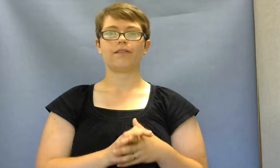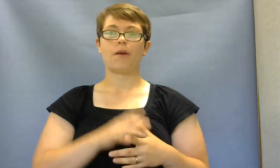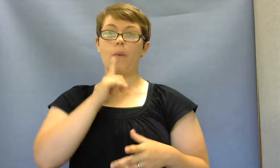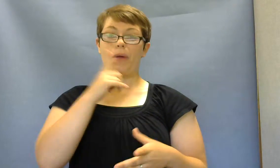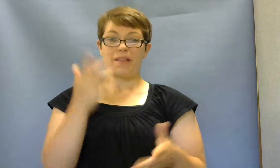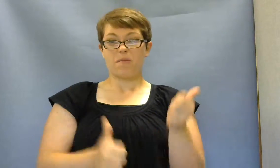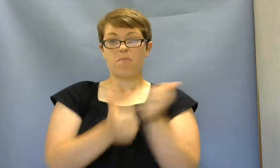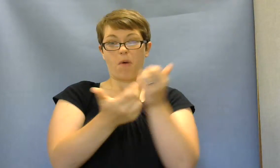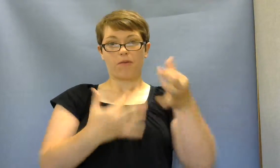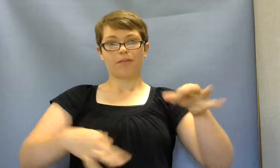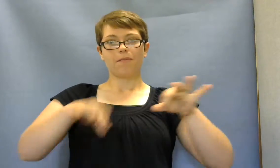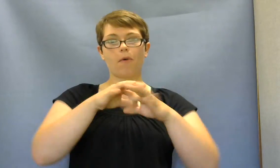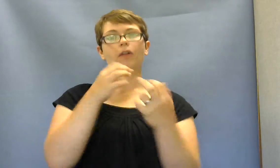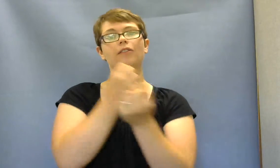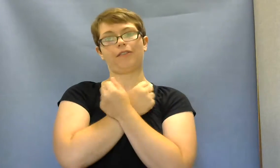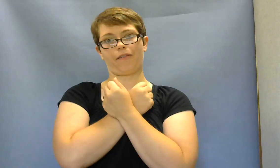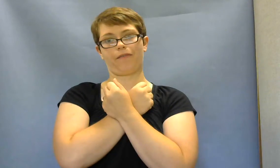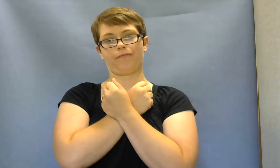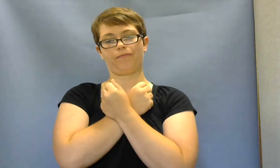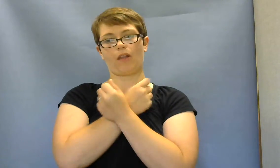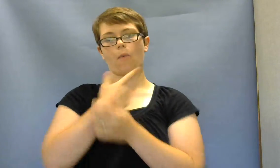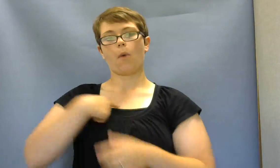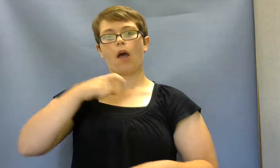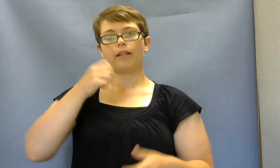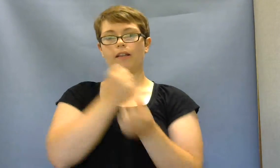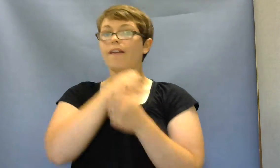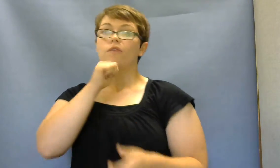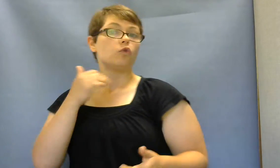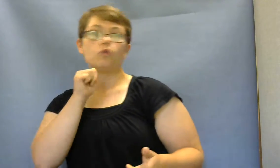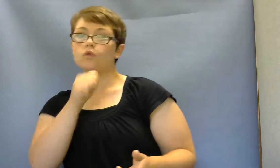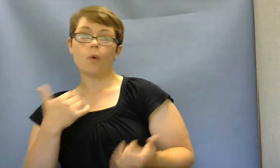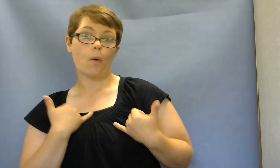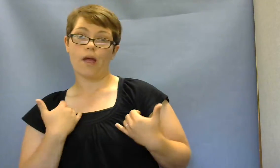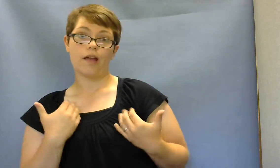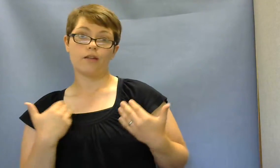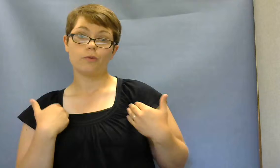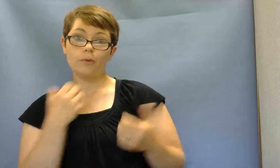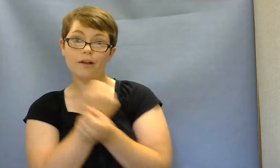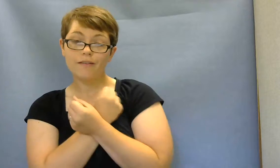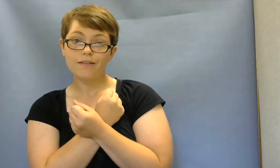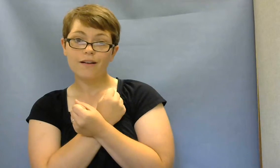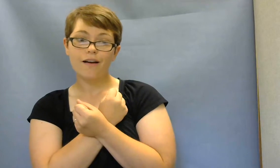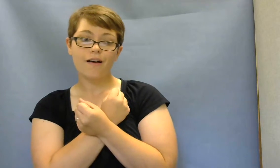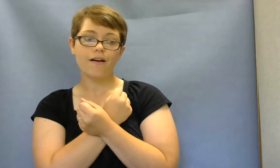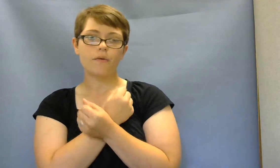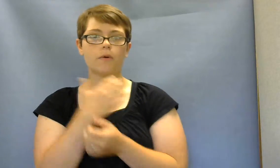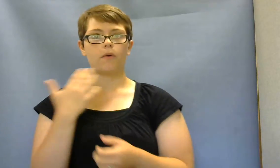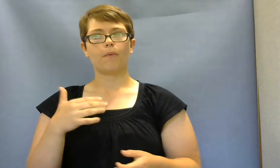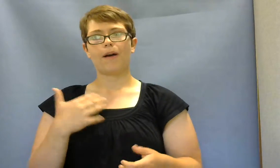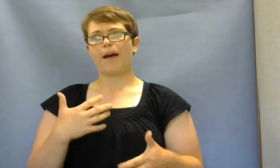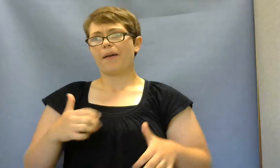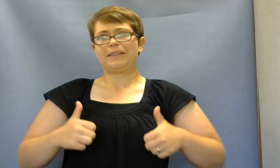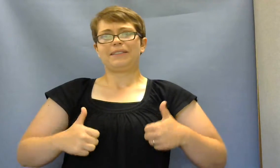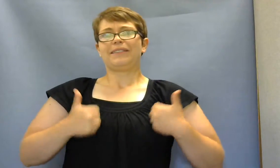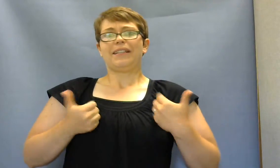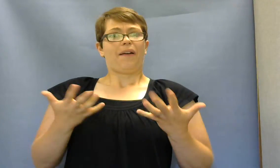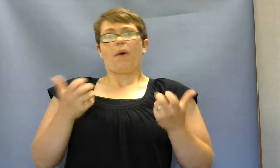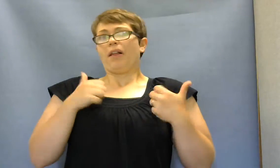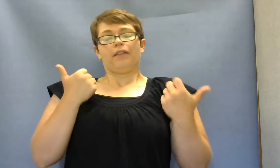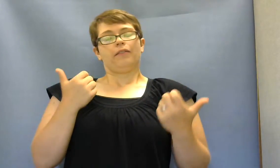strength to live. For me, in my life as a child, I had a big wall. I was surrounded by 4